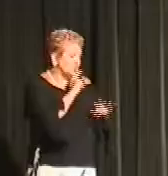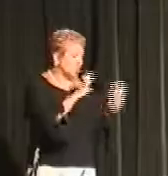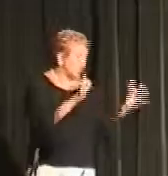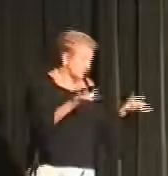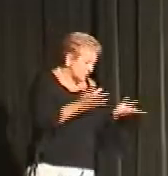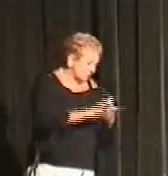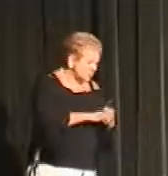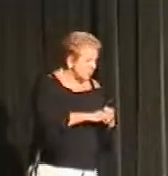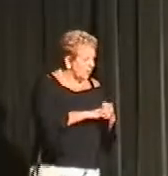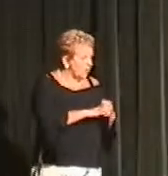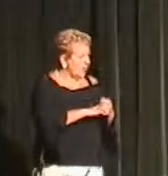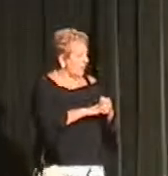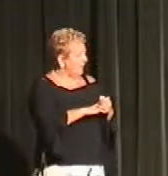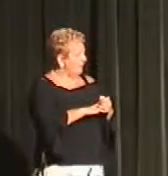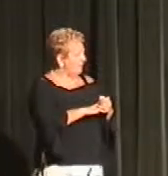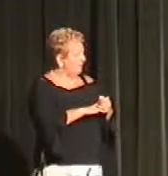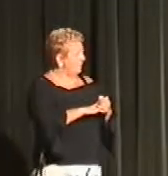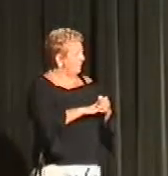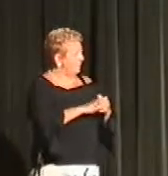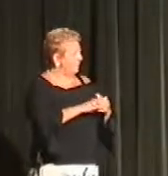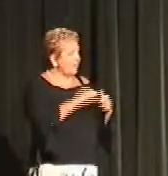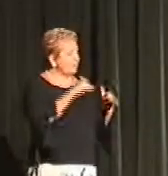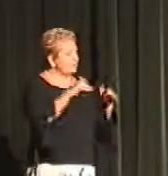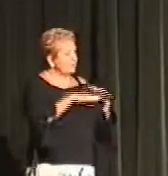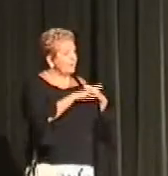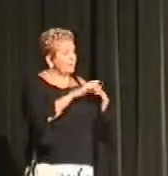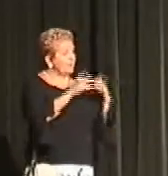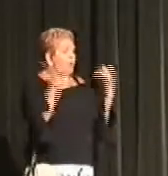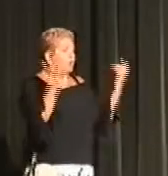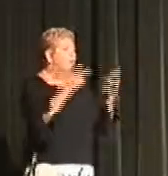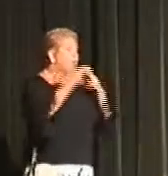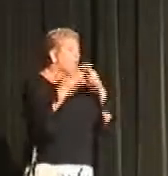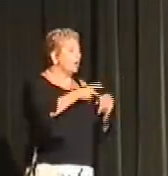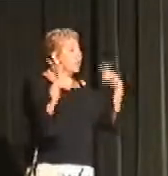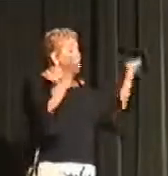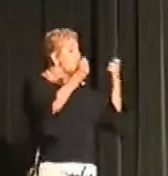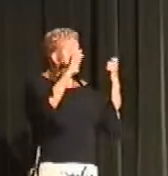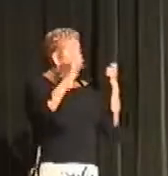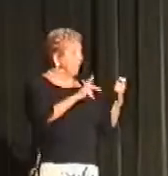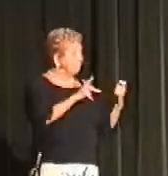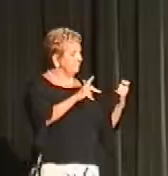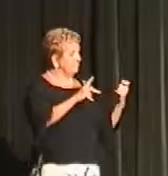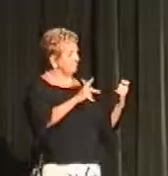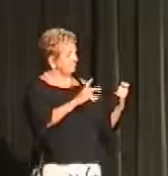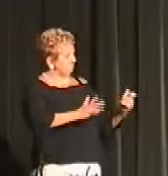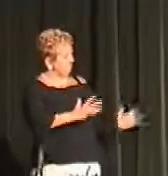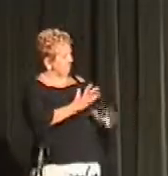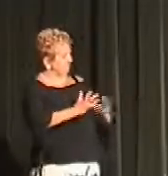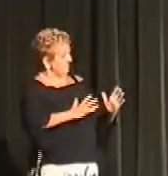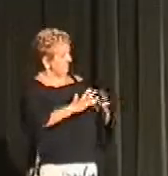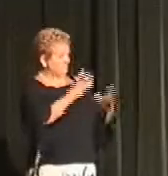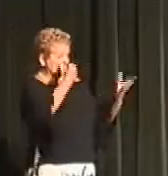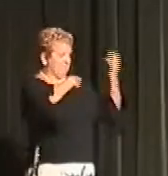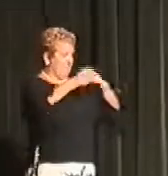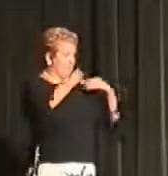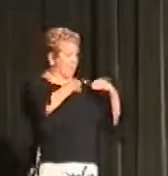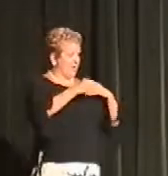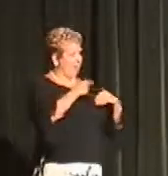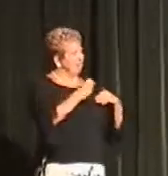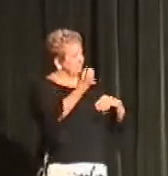the Palm Springs Roundup, and they had a big fancy banquet on Saturday night. And I was sitting at the banquet, and I was at a